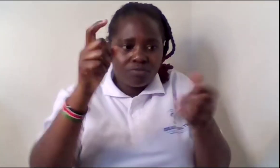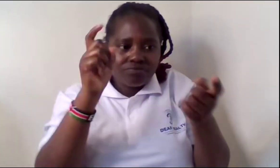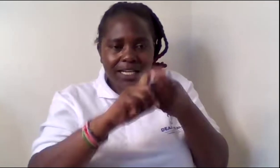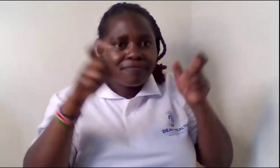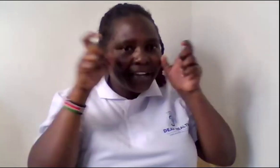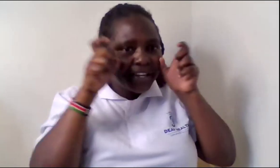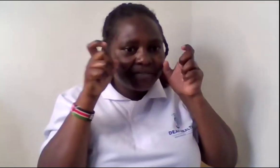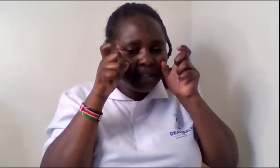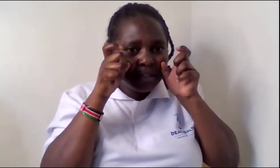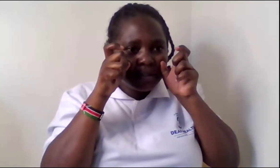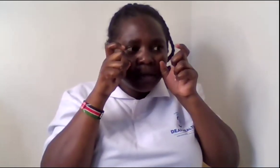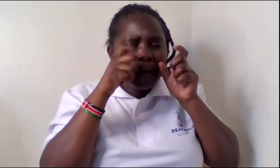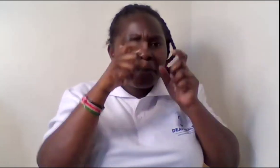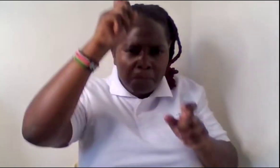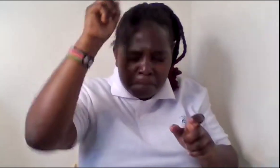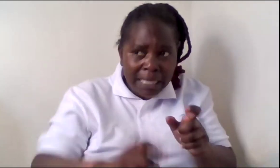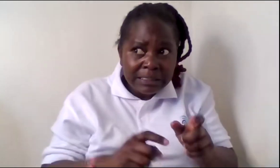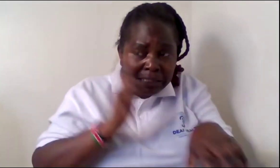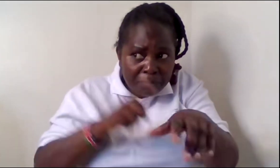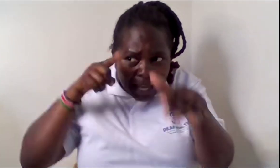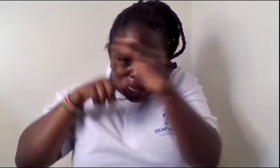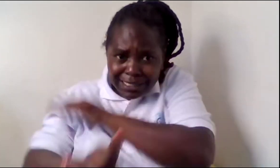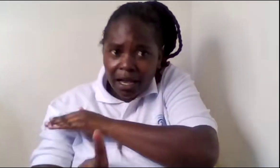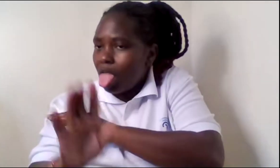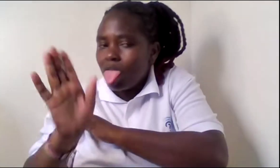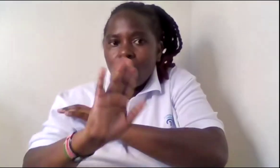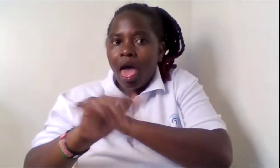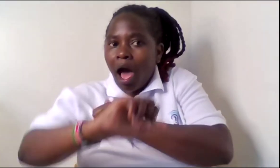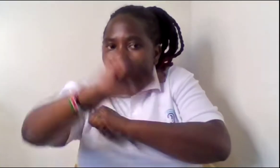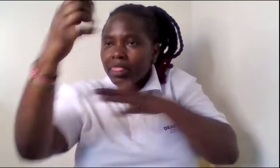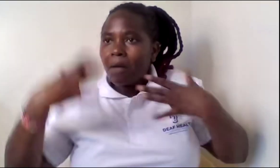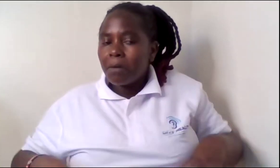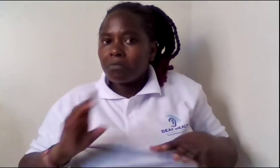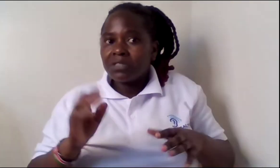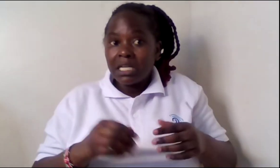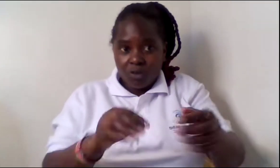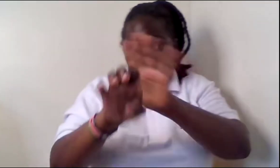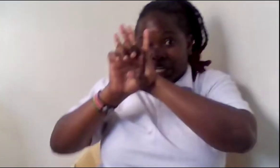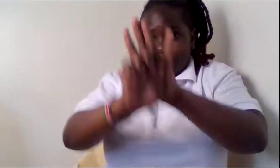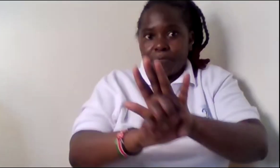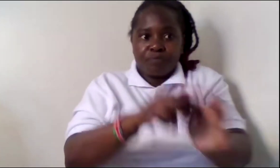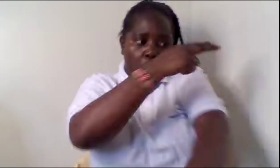very sensitive matters, HIV, even the location they are in a hospital is normally very